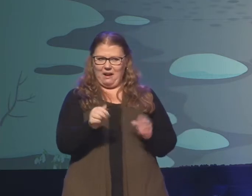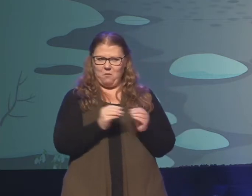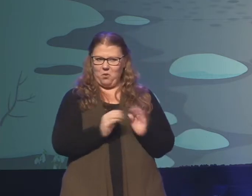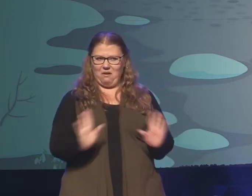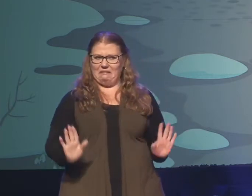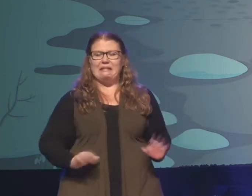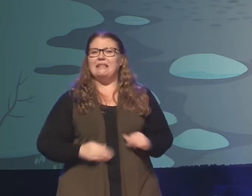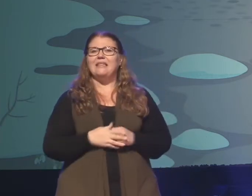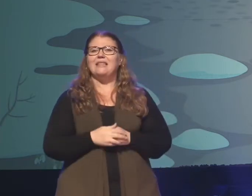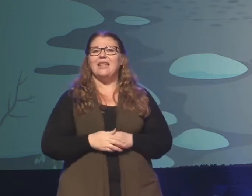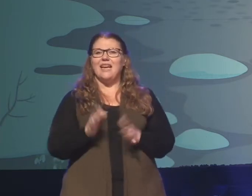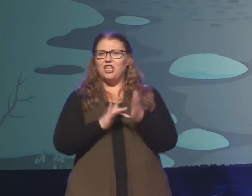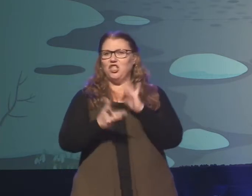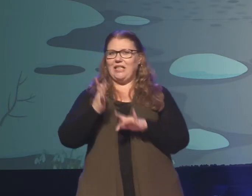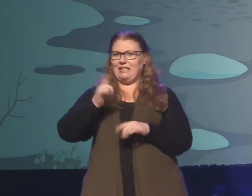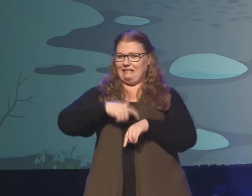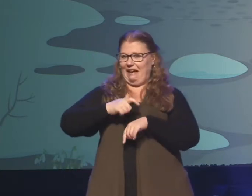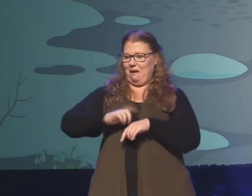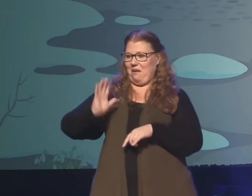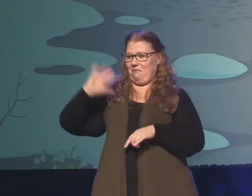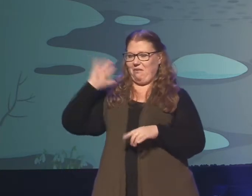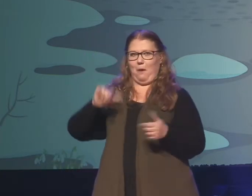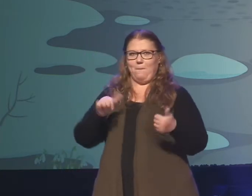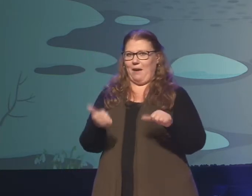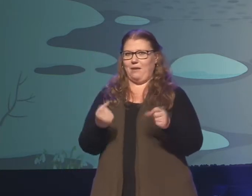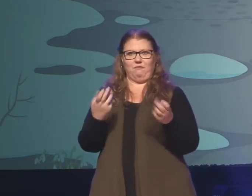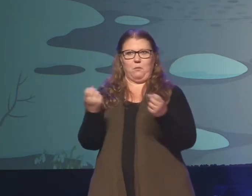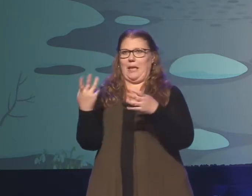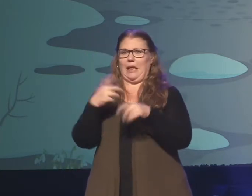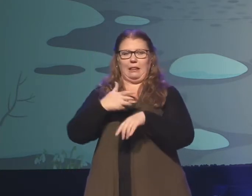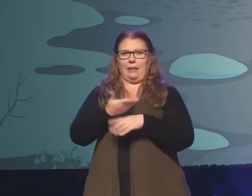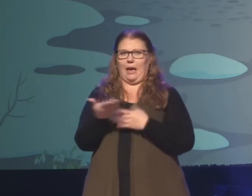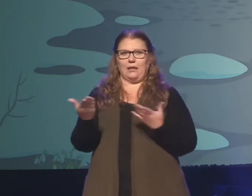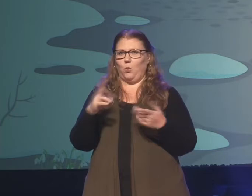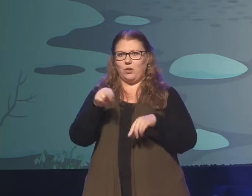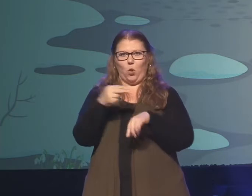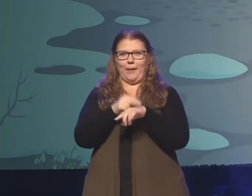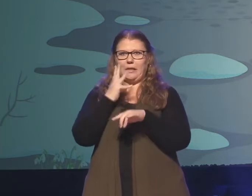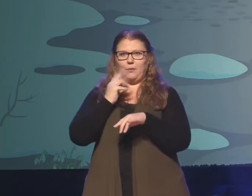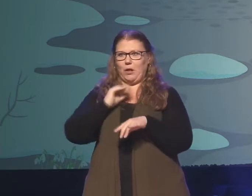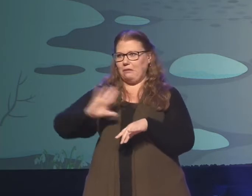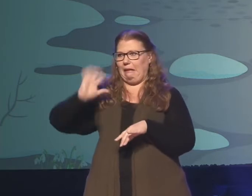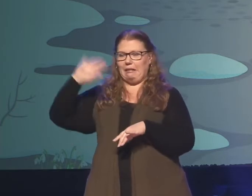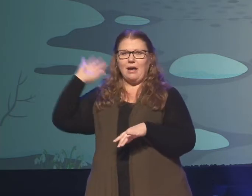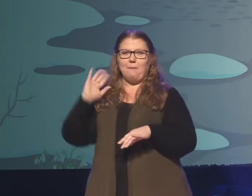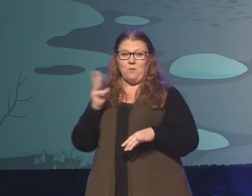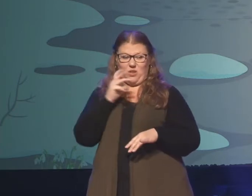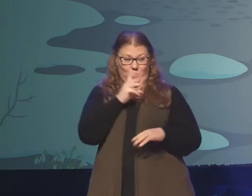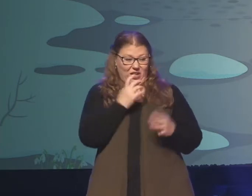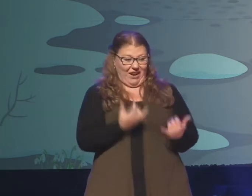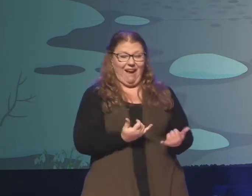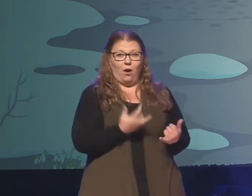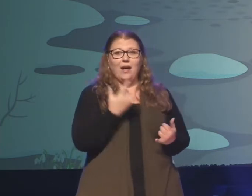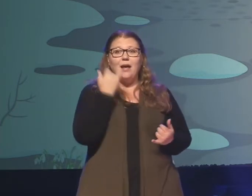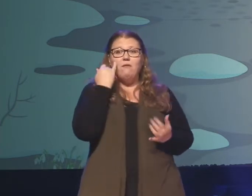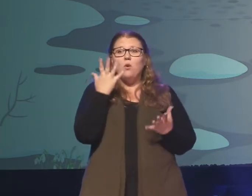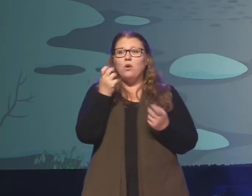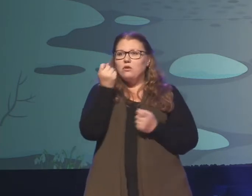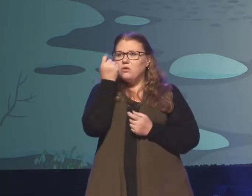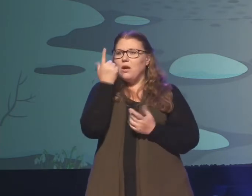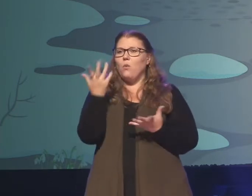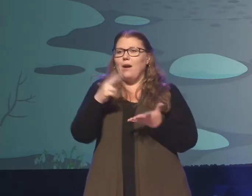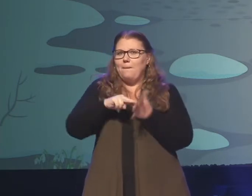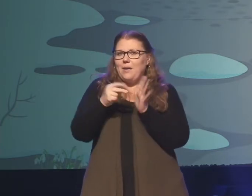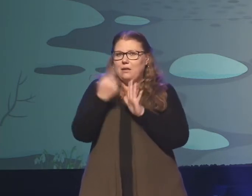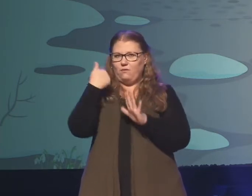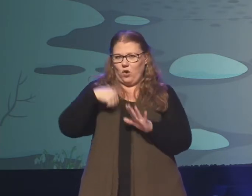else, right? Like in Jesus' day, they would get baptized for all kinds of stuff. So it's pretty normal. It's kind of weird right now. But if you want to kind of understand what that means to